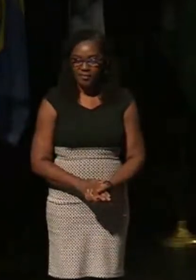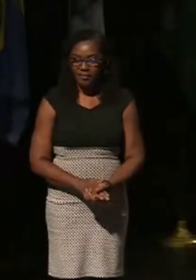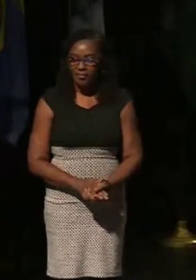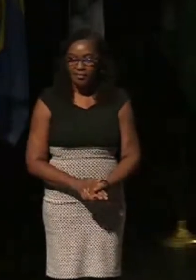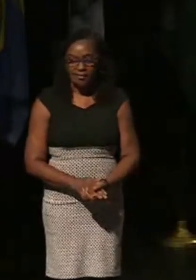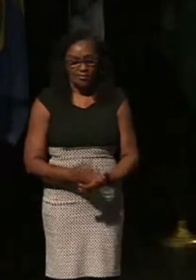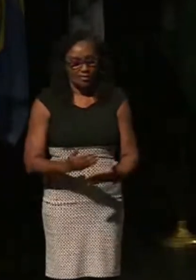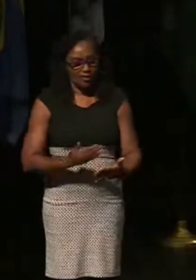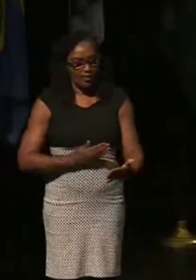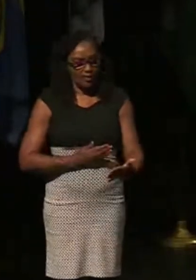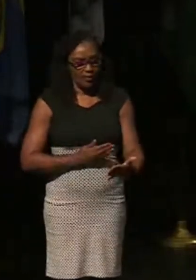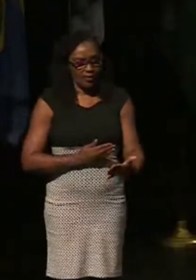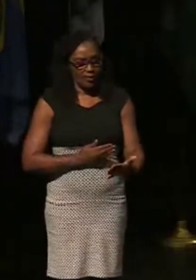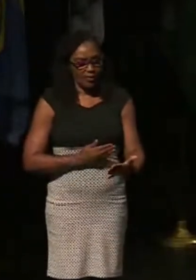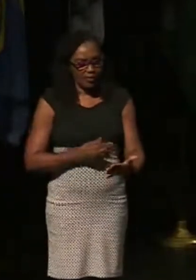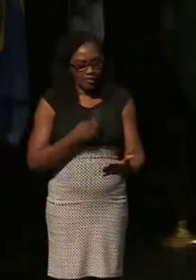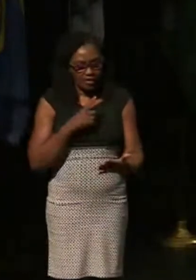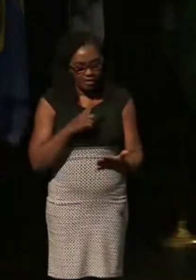Before I begin,